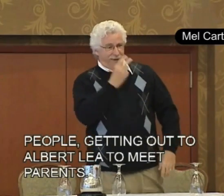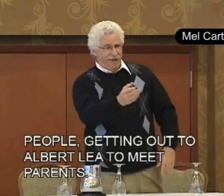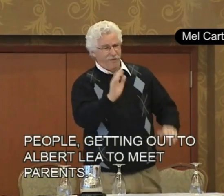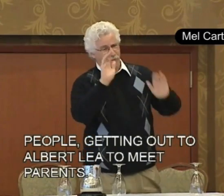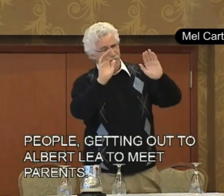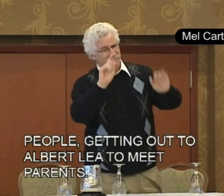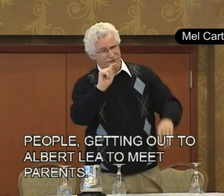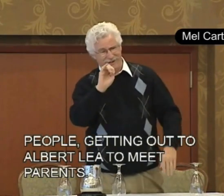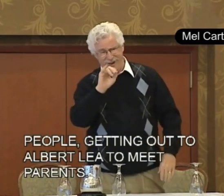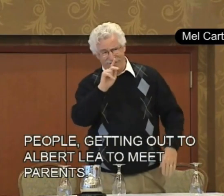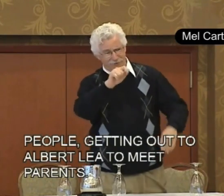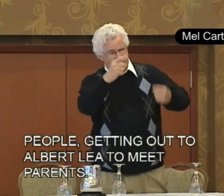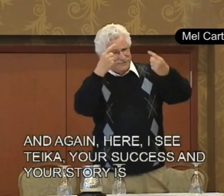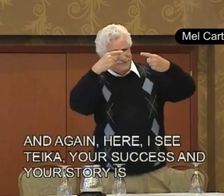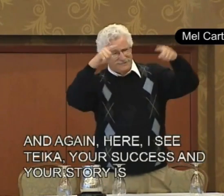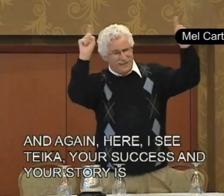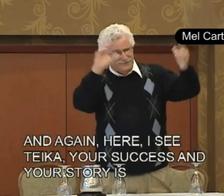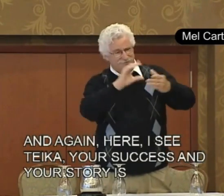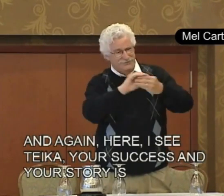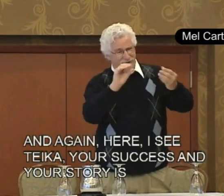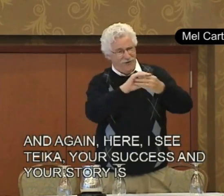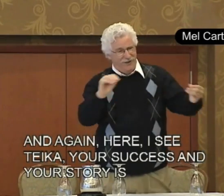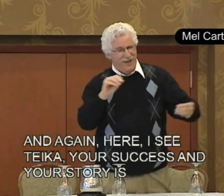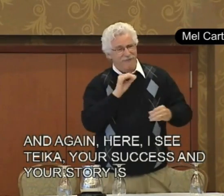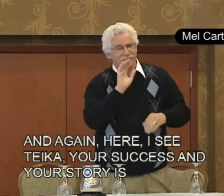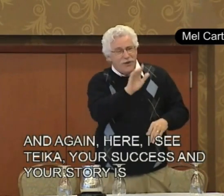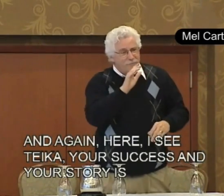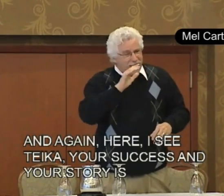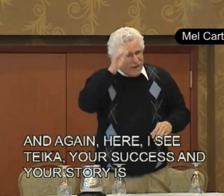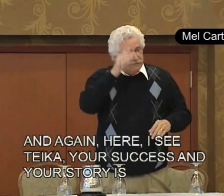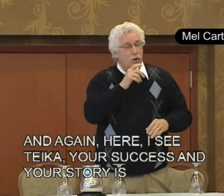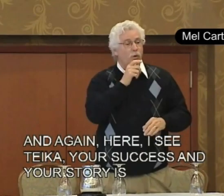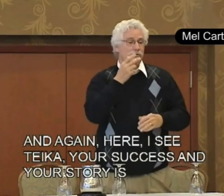and again here I say Taika your success and your story is wonderful